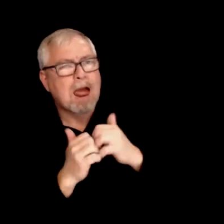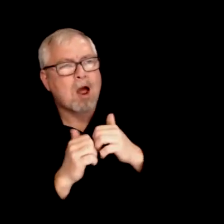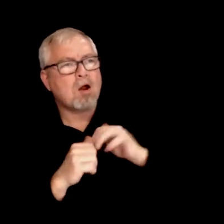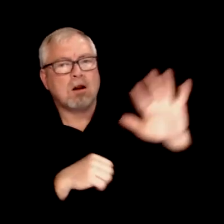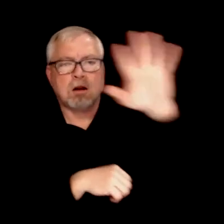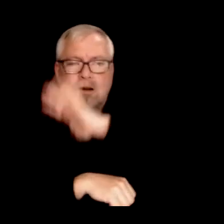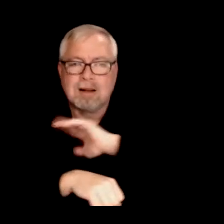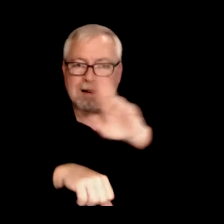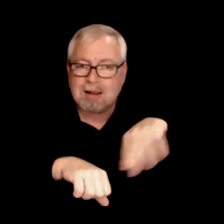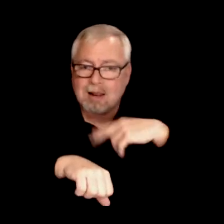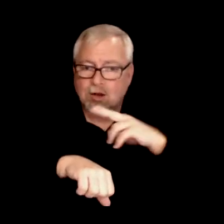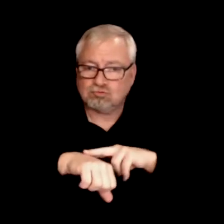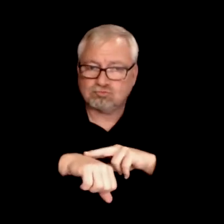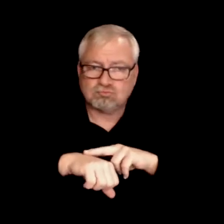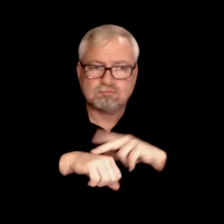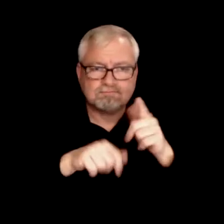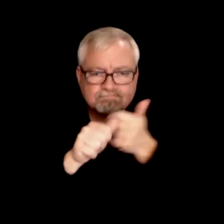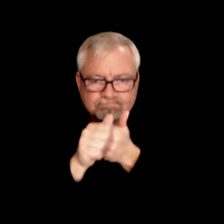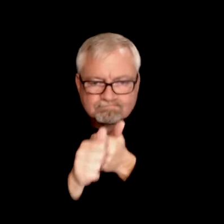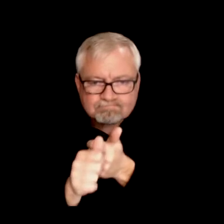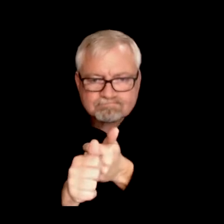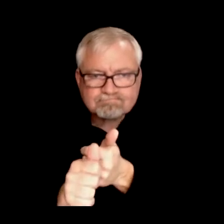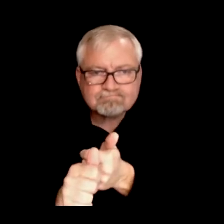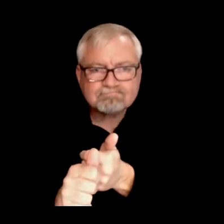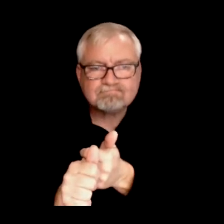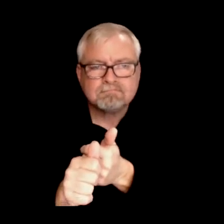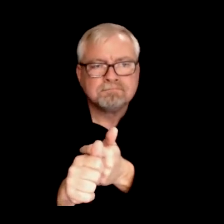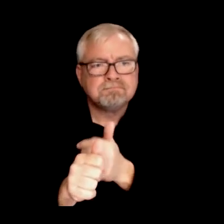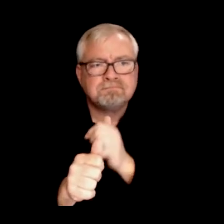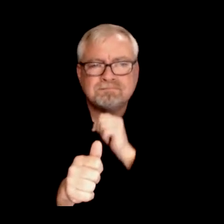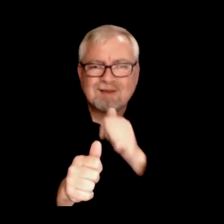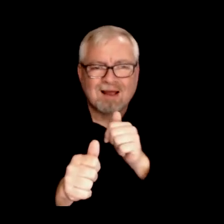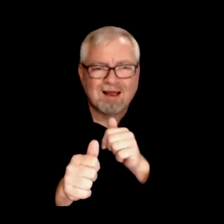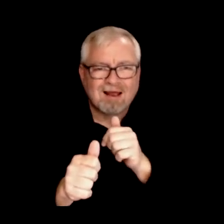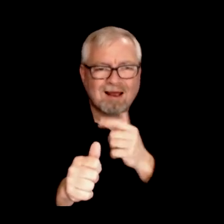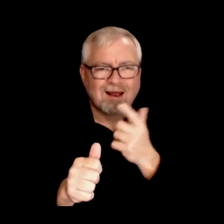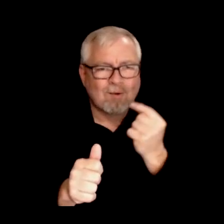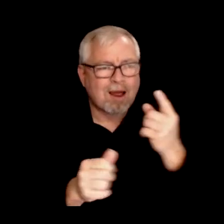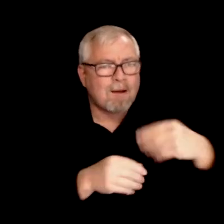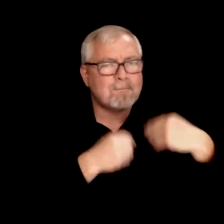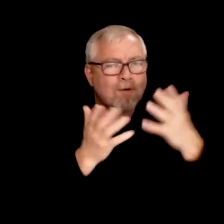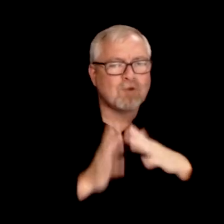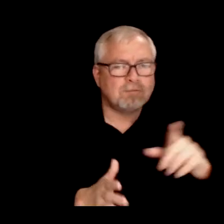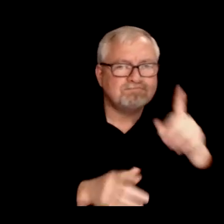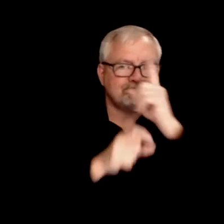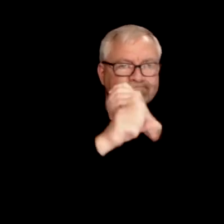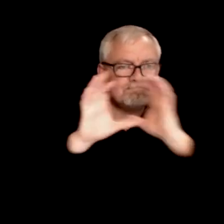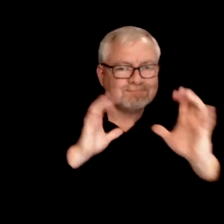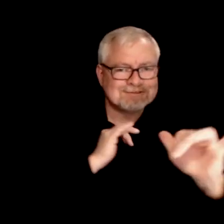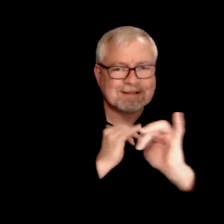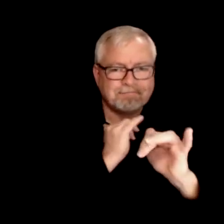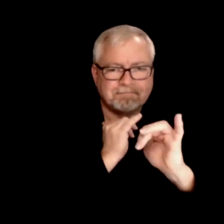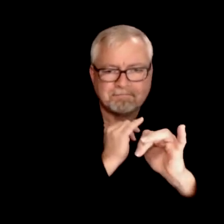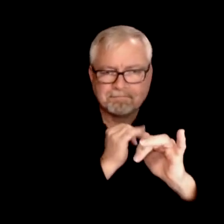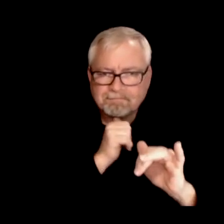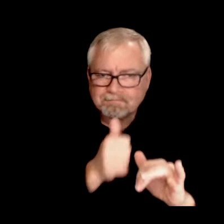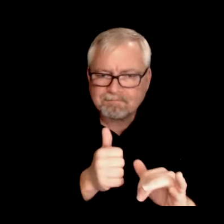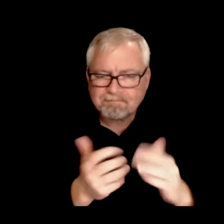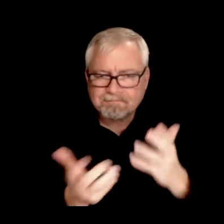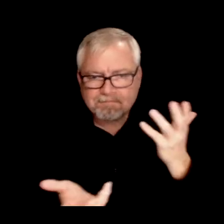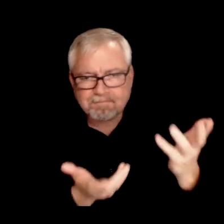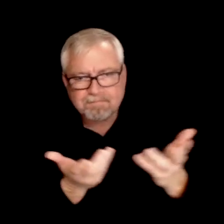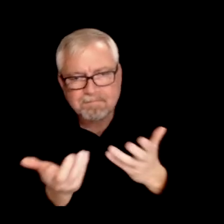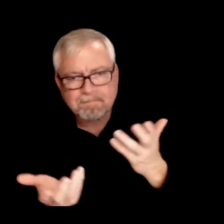not been what providers expected. And I guess I'm just wondering, you know, where do things stand on that from your perspective. Do you have a sense of how many